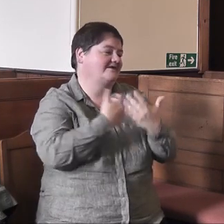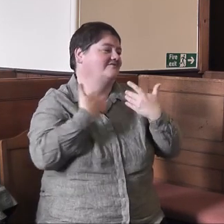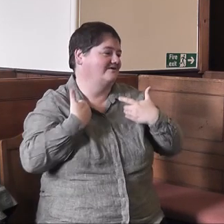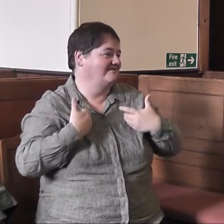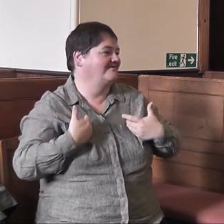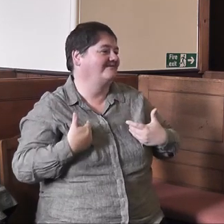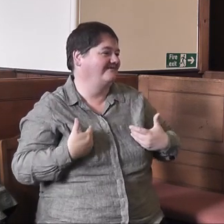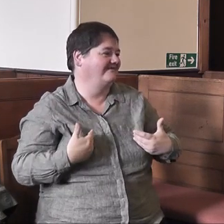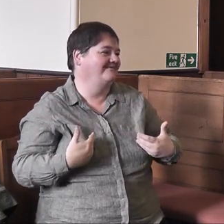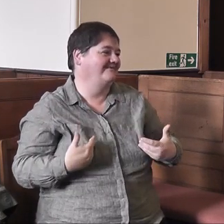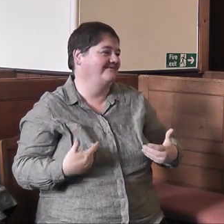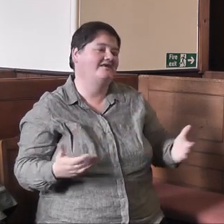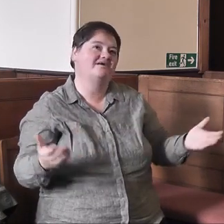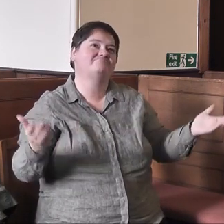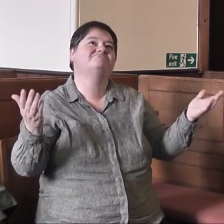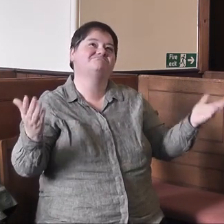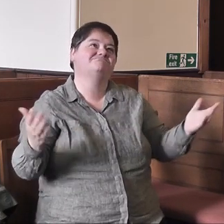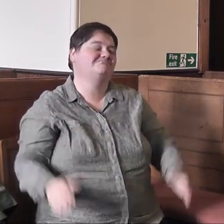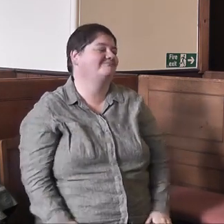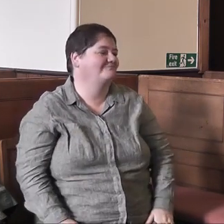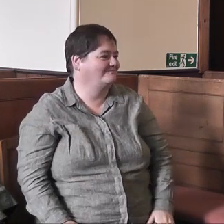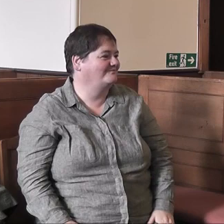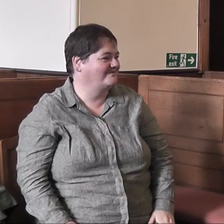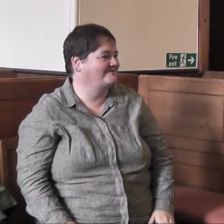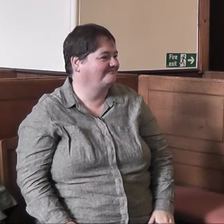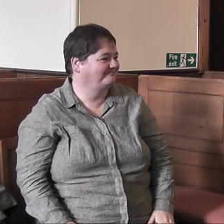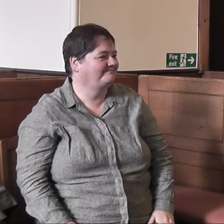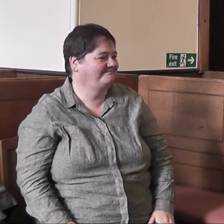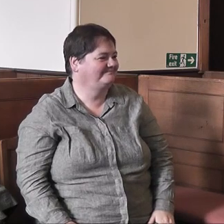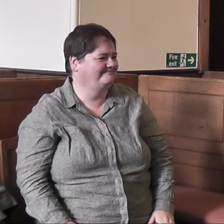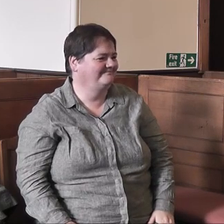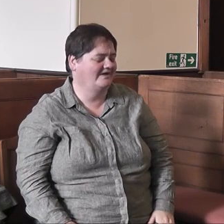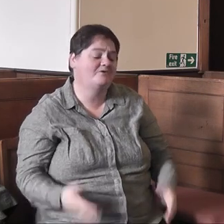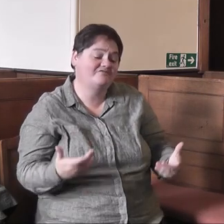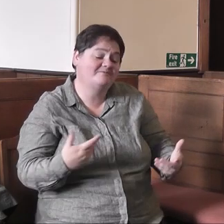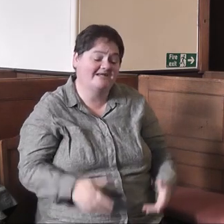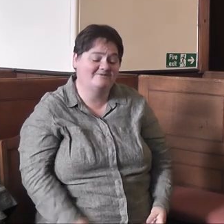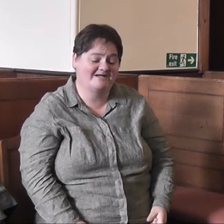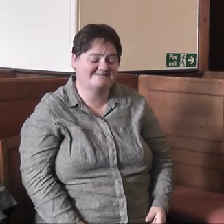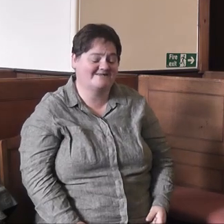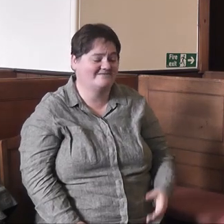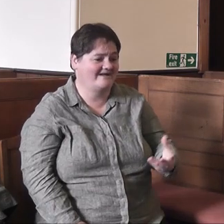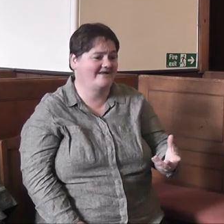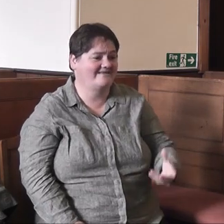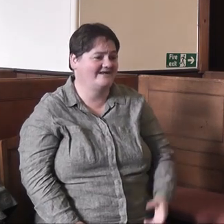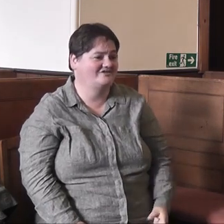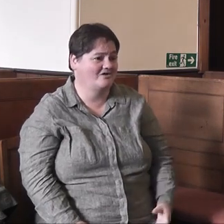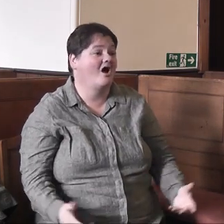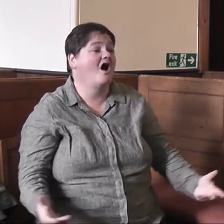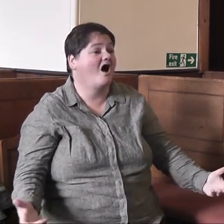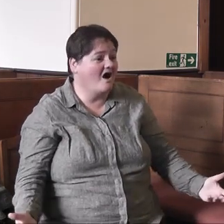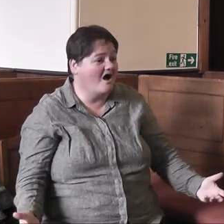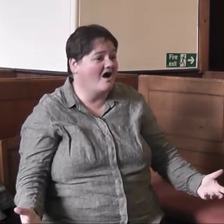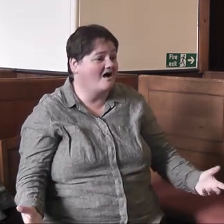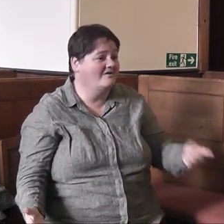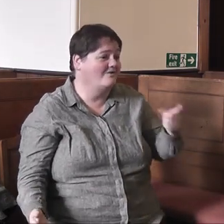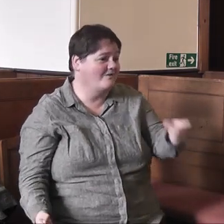Saviour. And then, whatever. Well, for me anyway, it's kind of like at the end you go, ah,